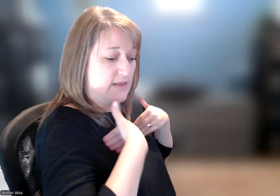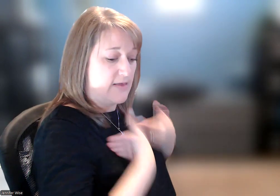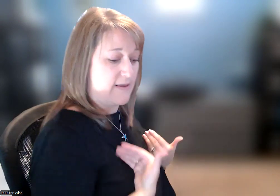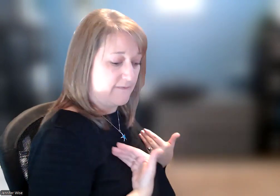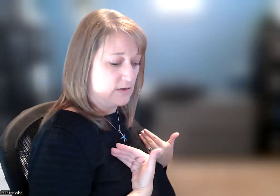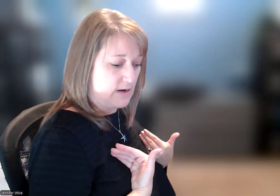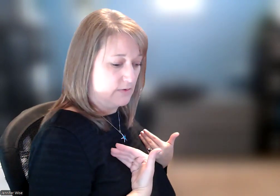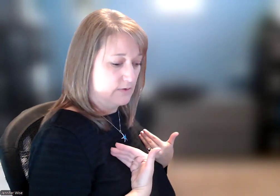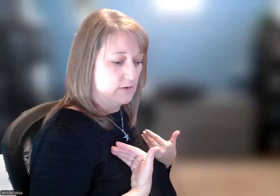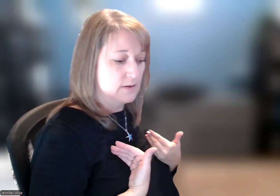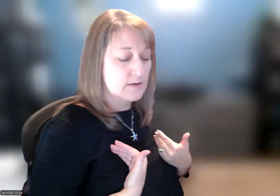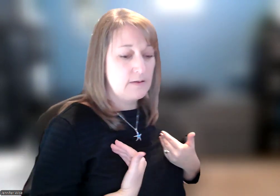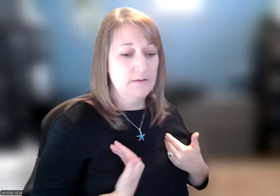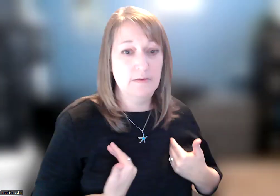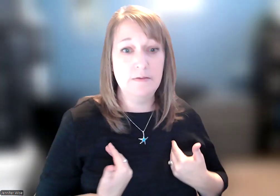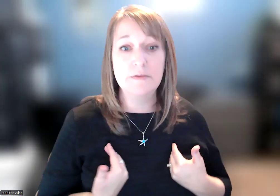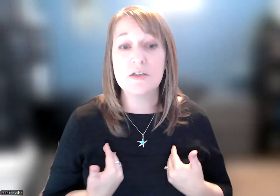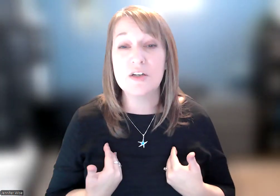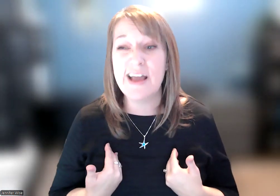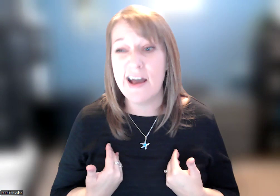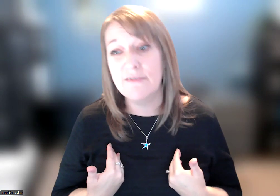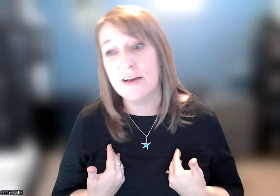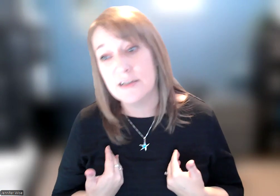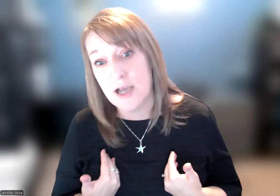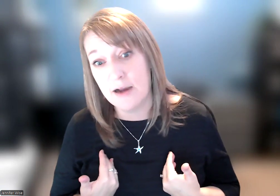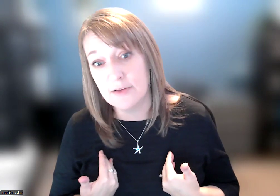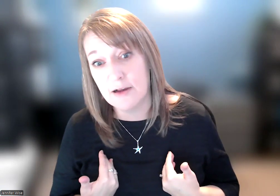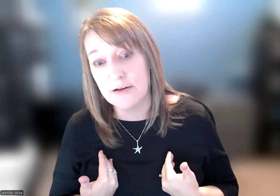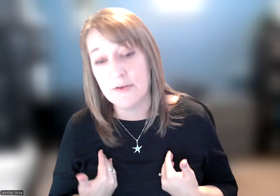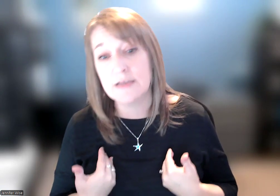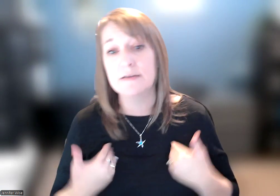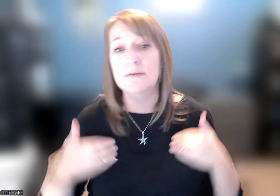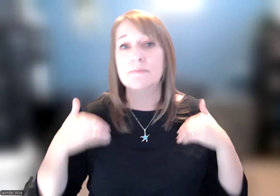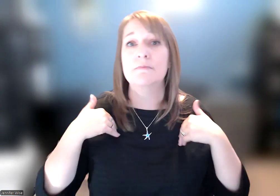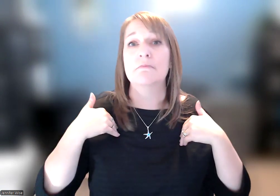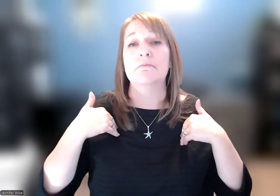and then they fall down. So you're going to have a tired look on your face.